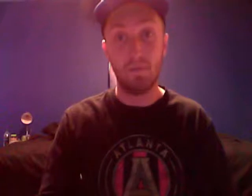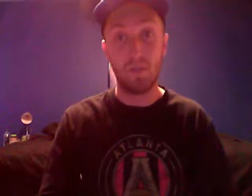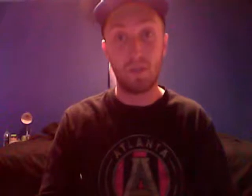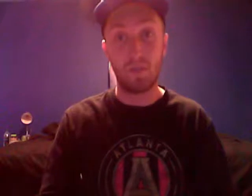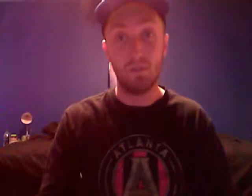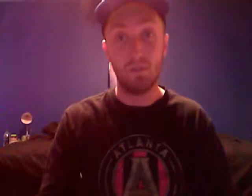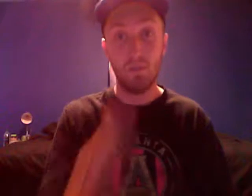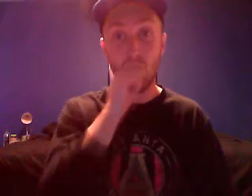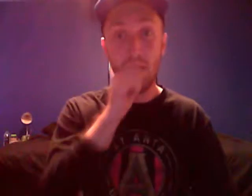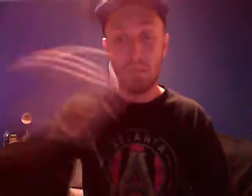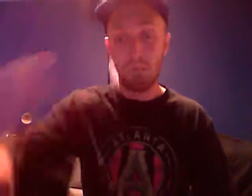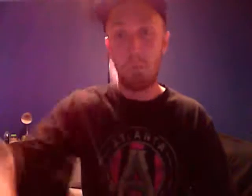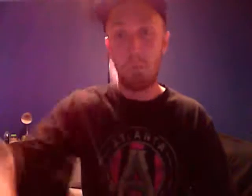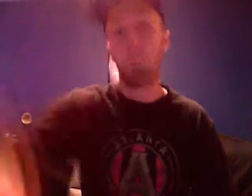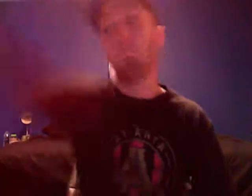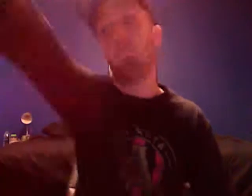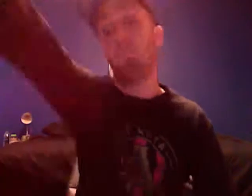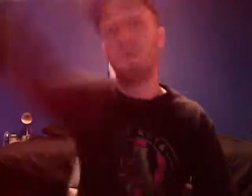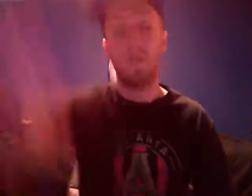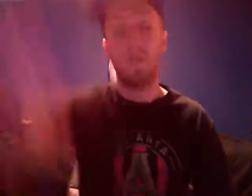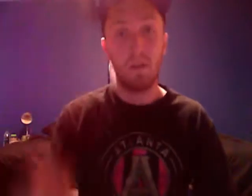ref goes, tweet!